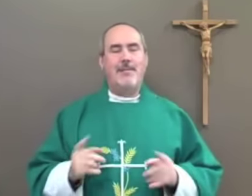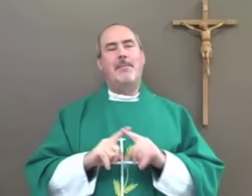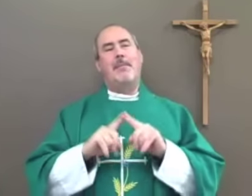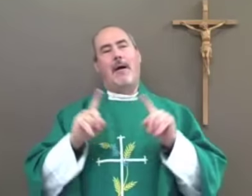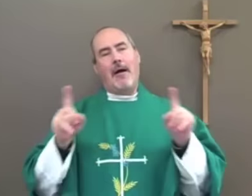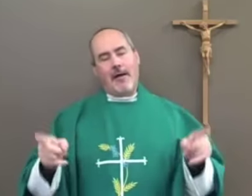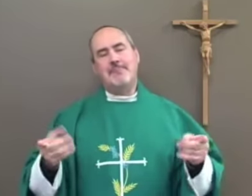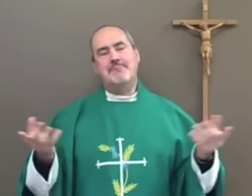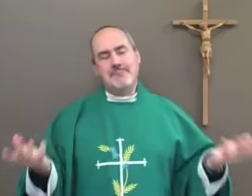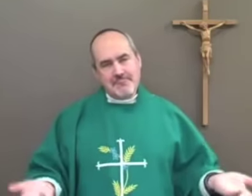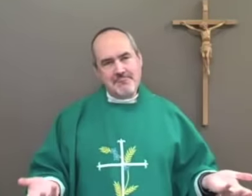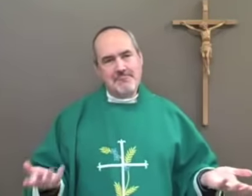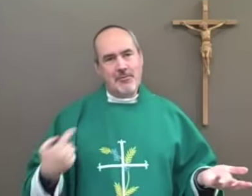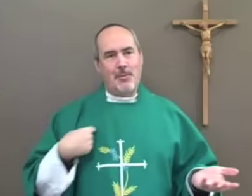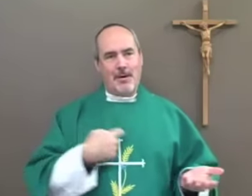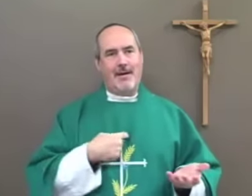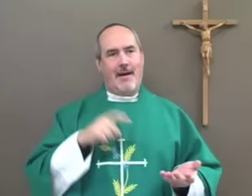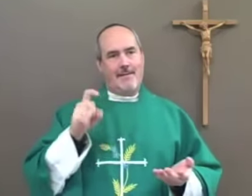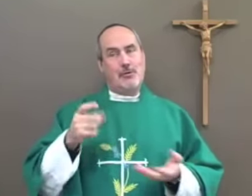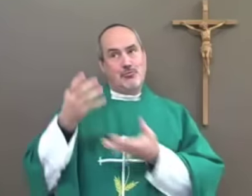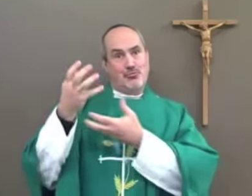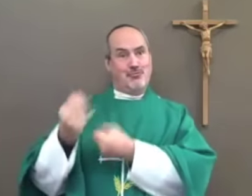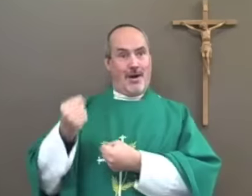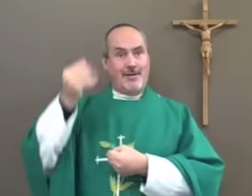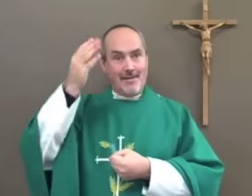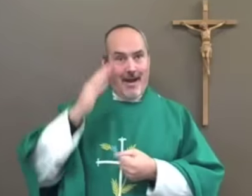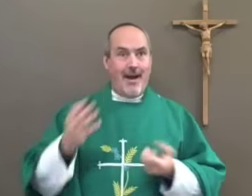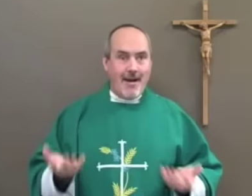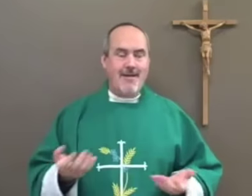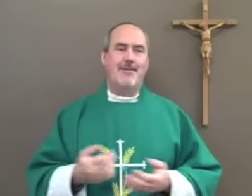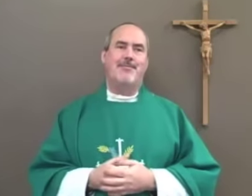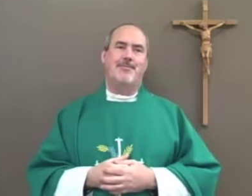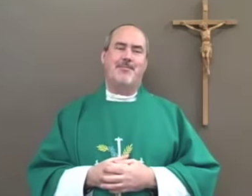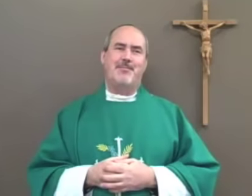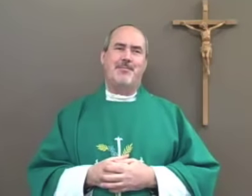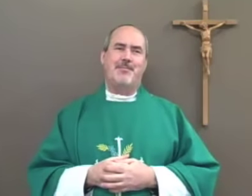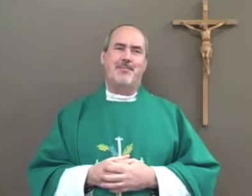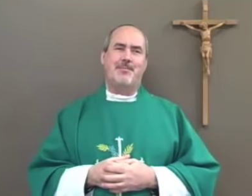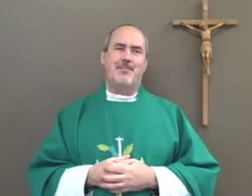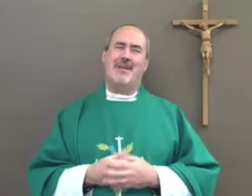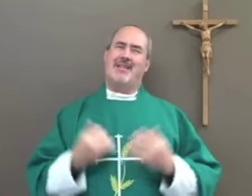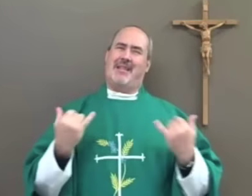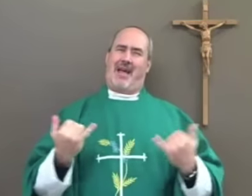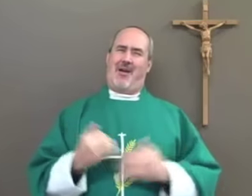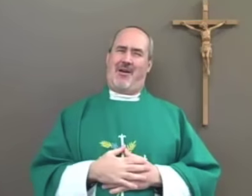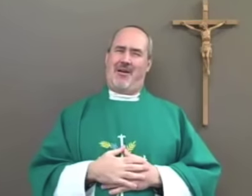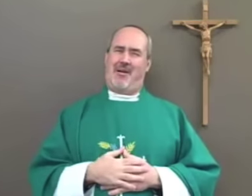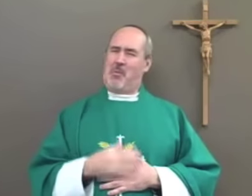would tend to say not. But we have to trust in God.